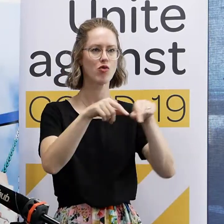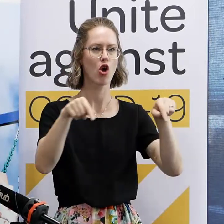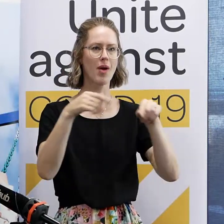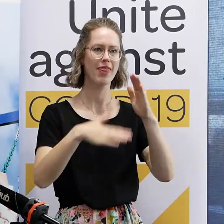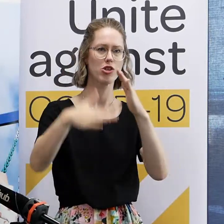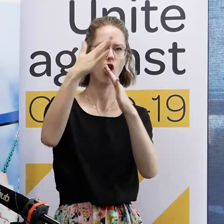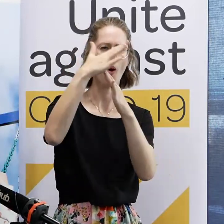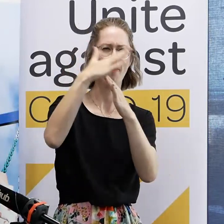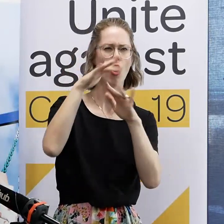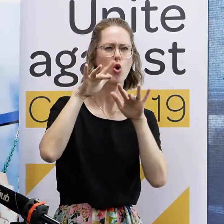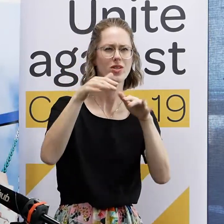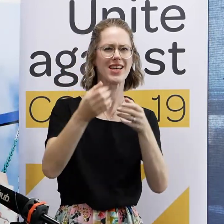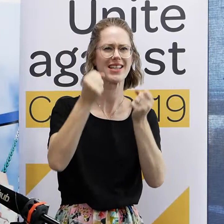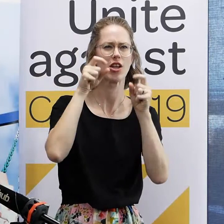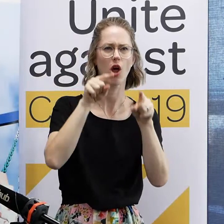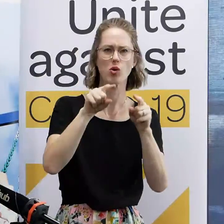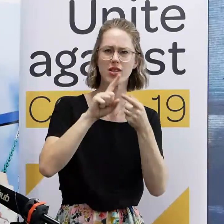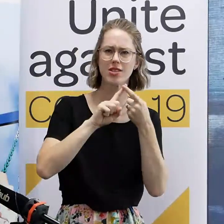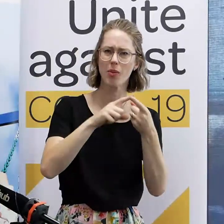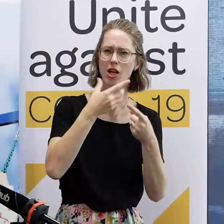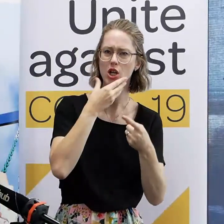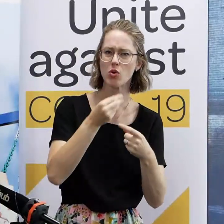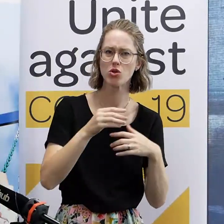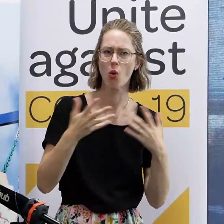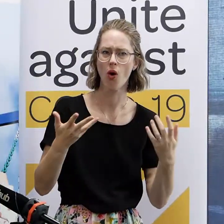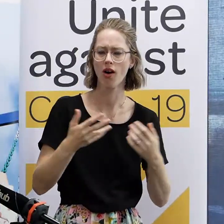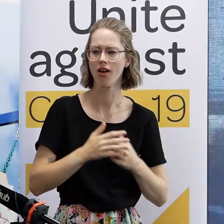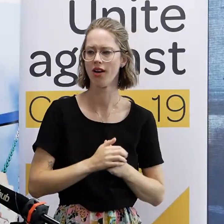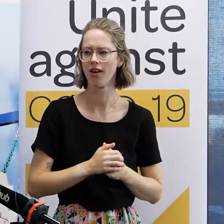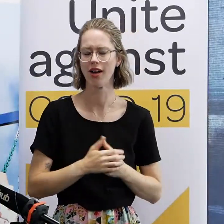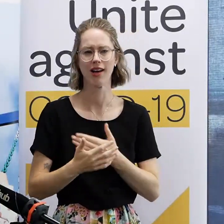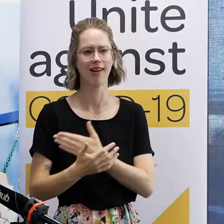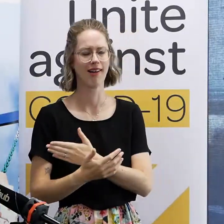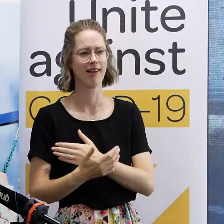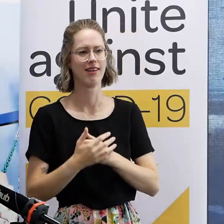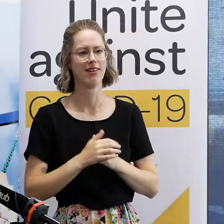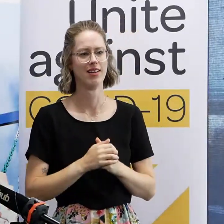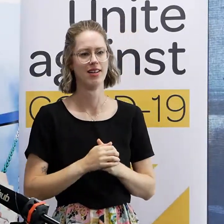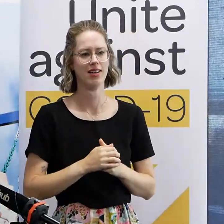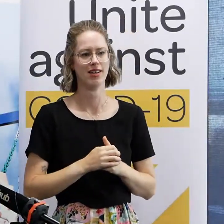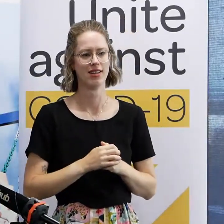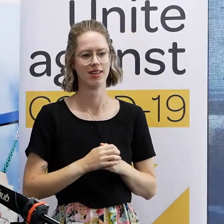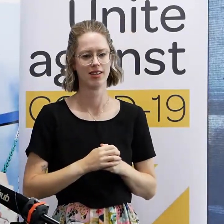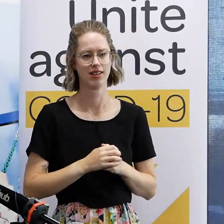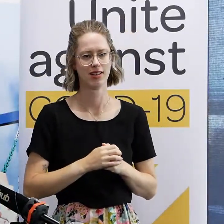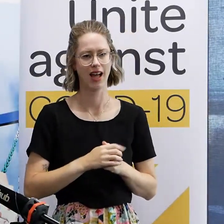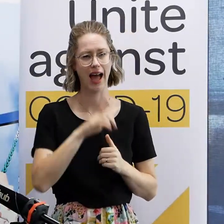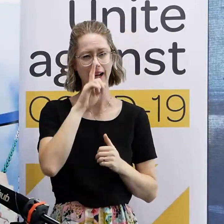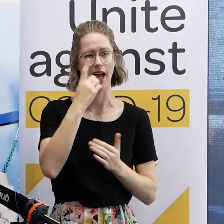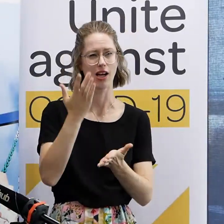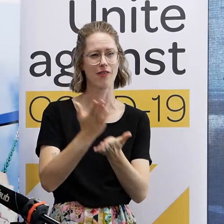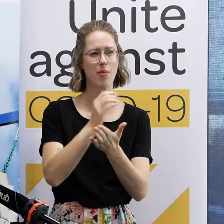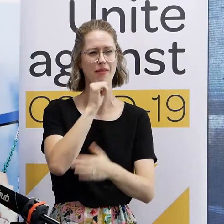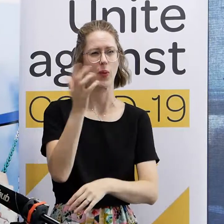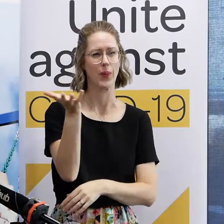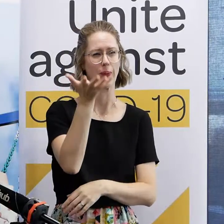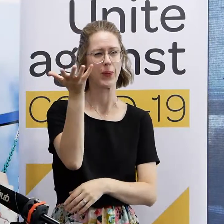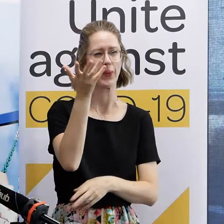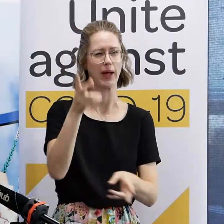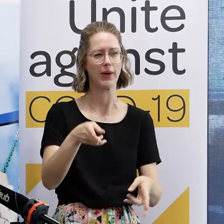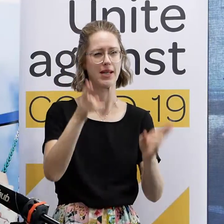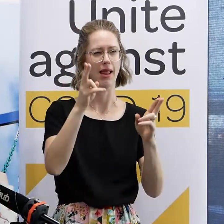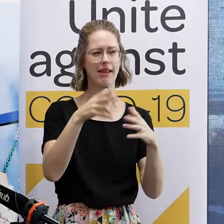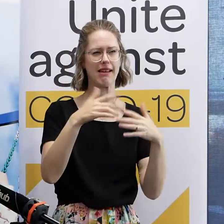with those? Like, are they still being used? So I can't confirm if there's a penthouse in most or any of